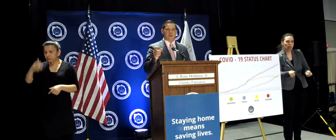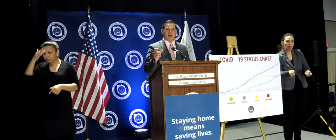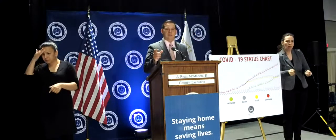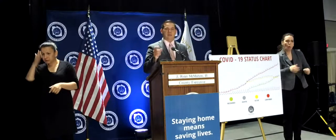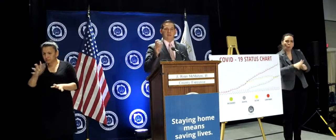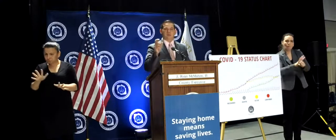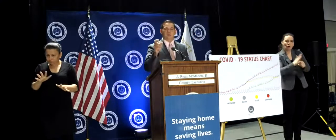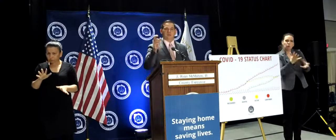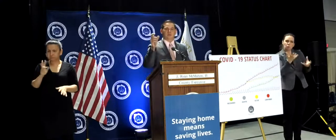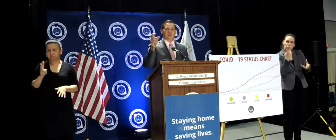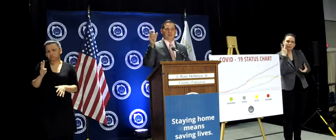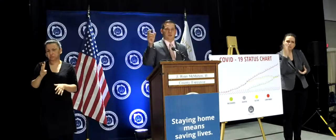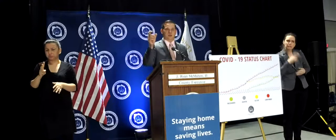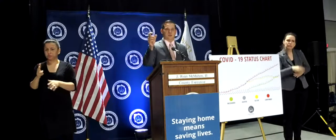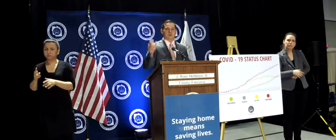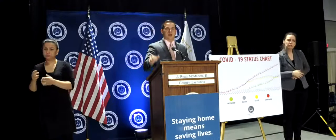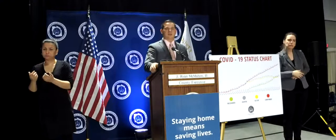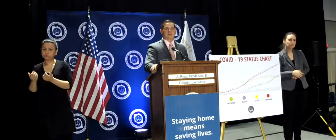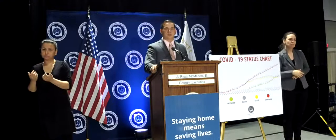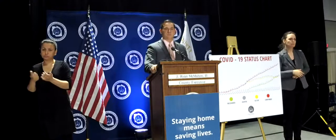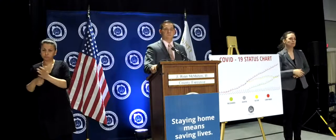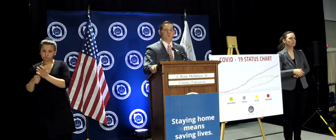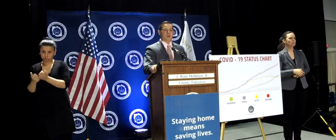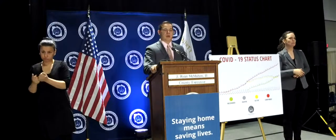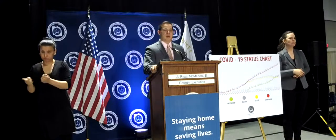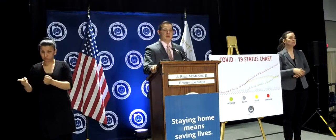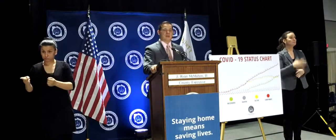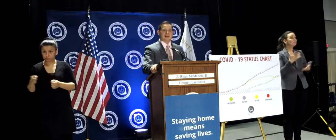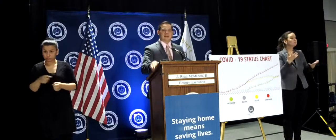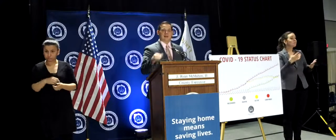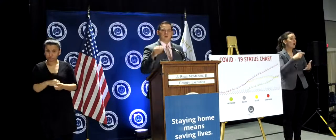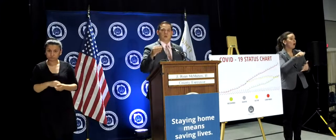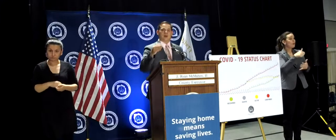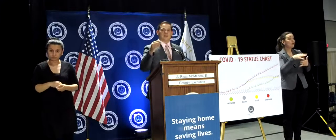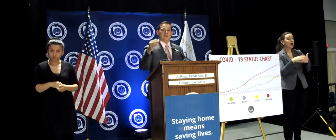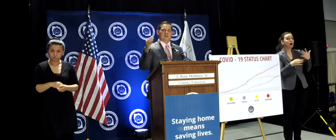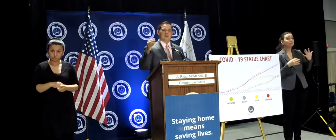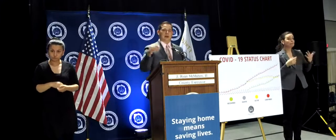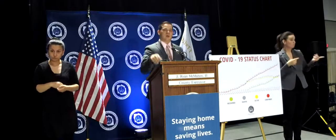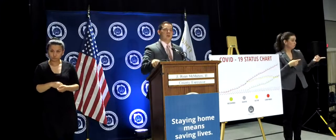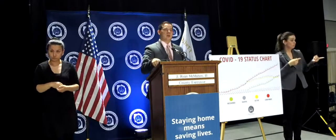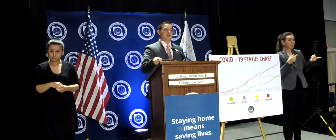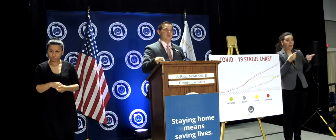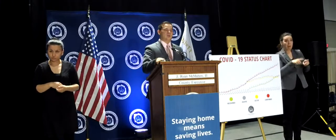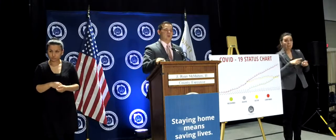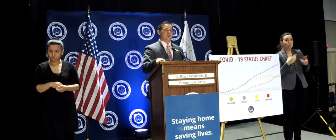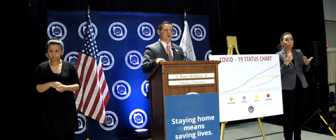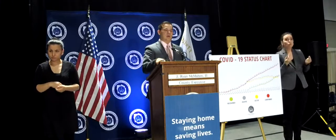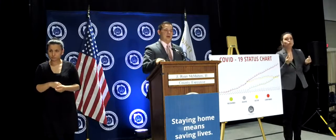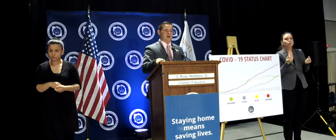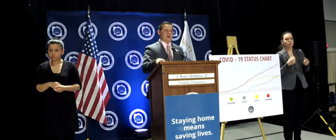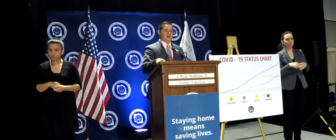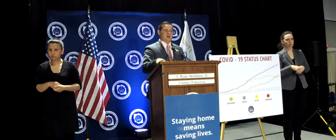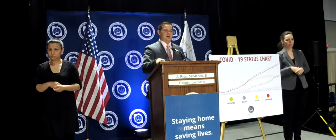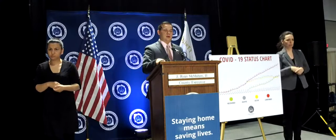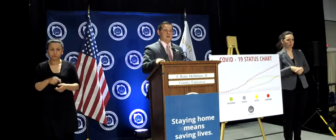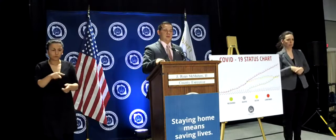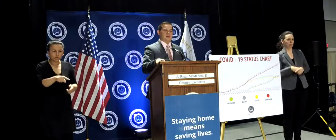with capacity to do different things with testing. And that's kind of where I see us now. We know